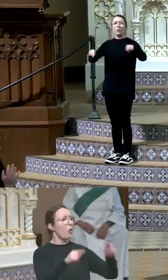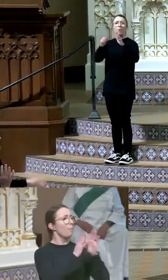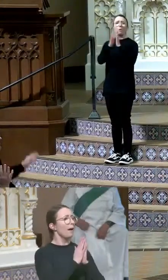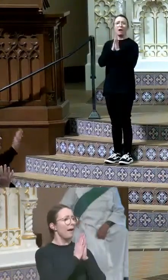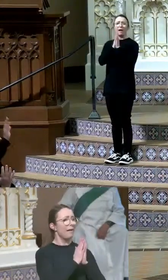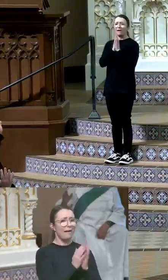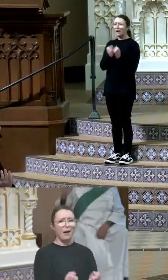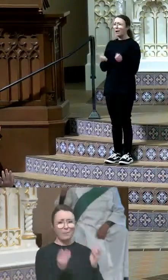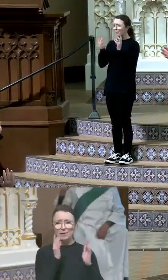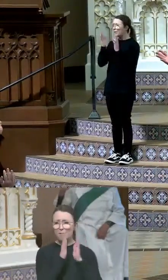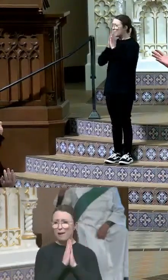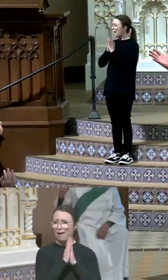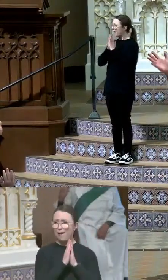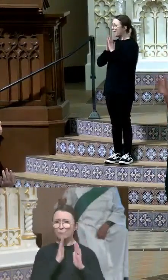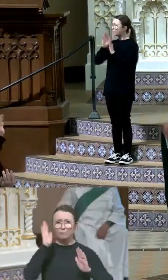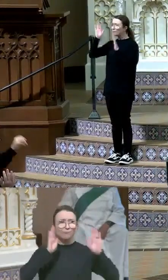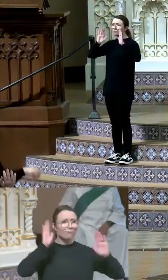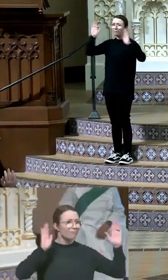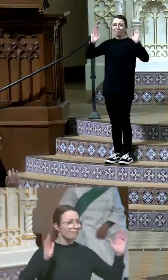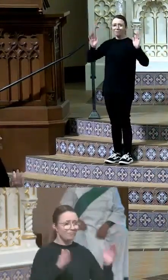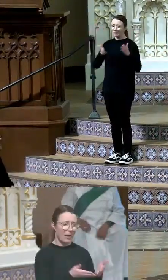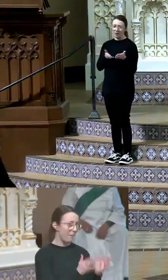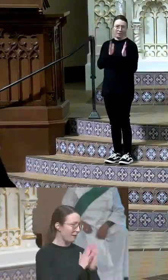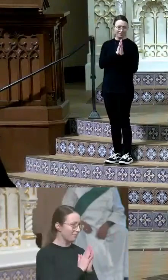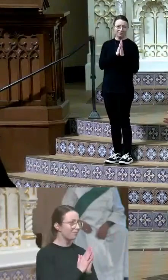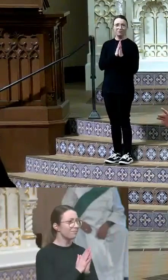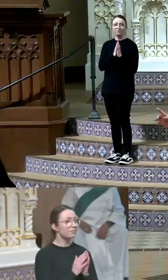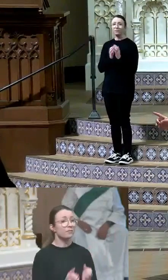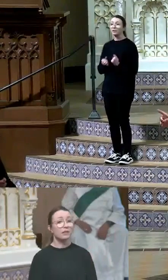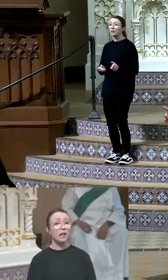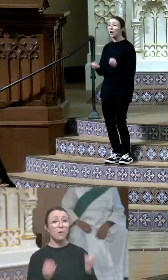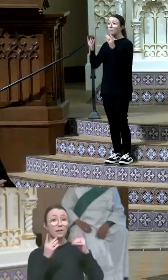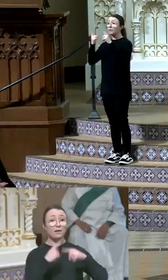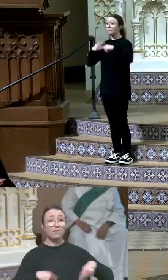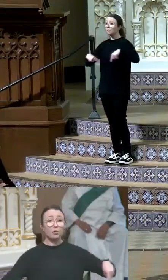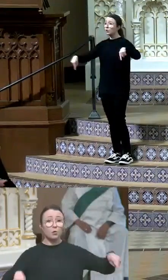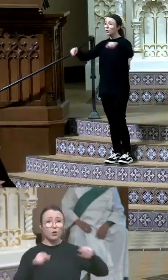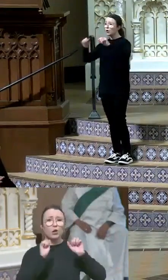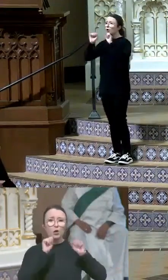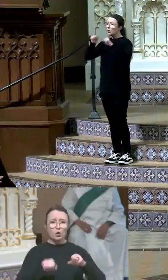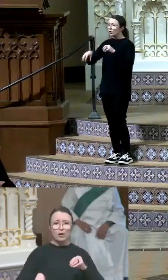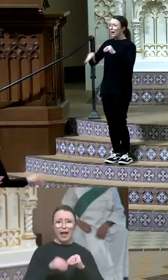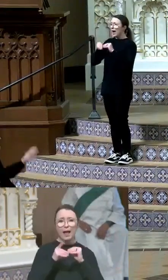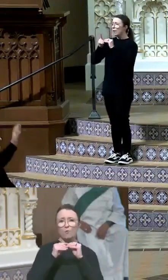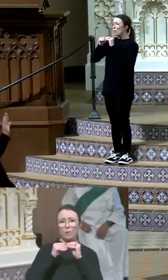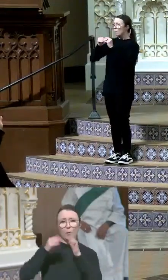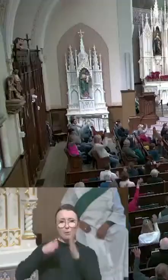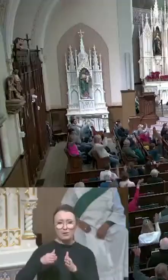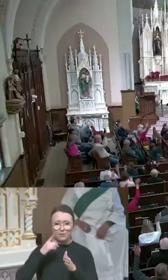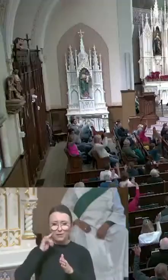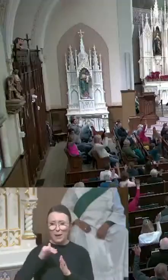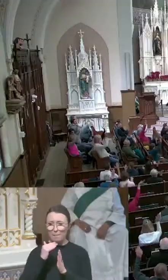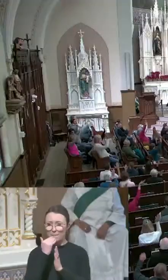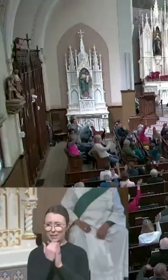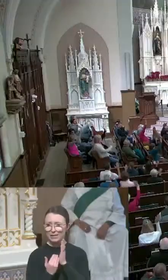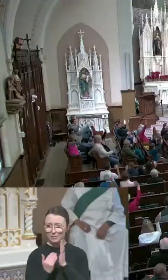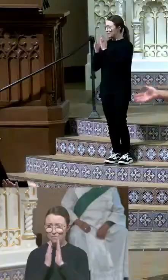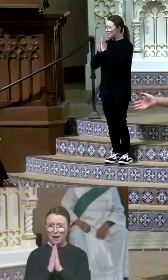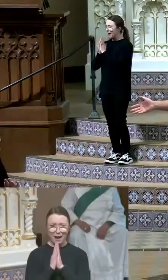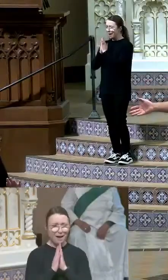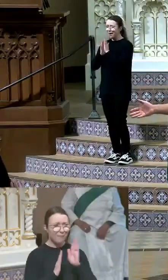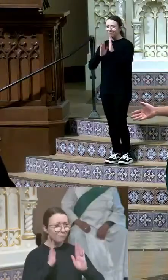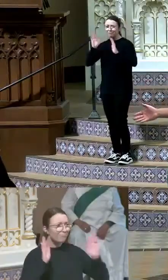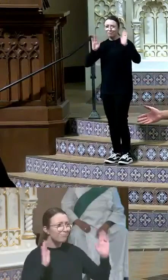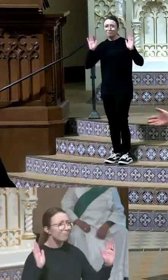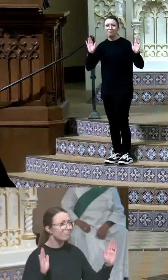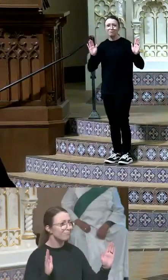Just pray generally. Amen. Amen. How many of us have room in our prayer lives for at least one other person? All right, so we got